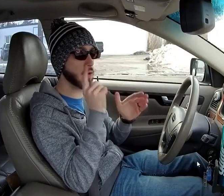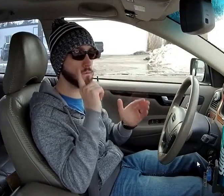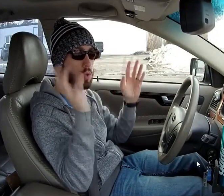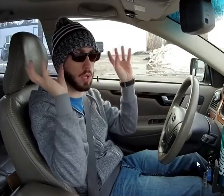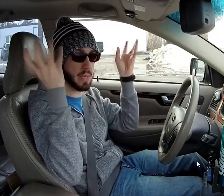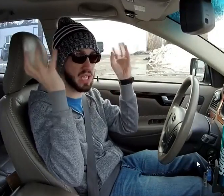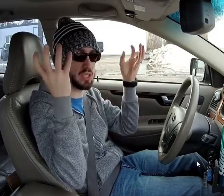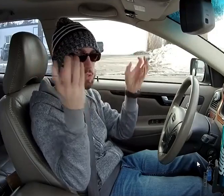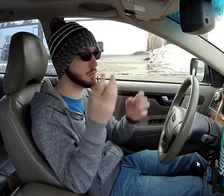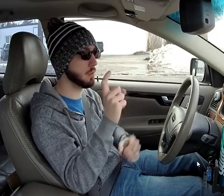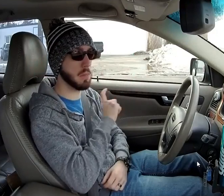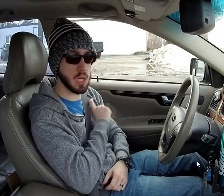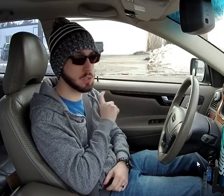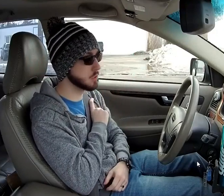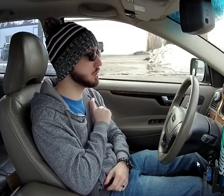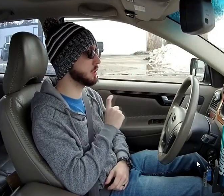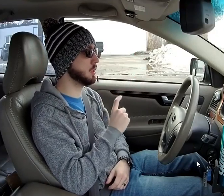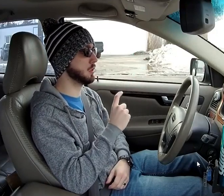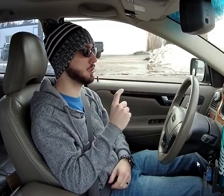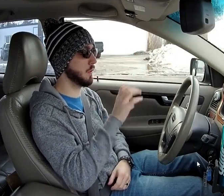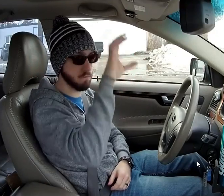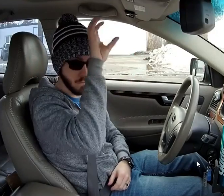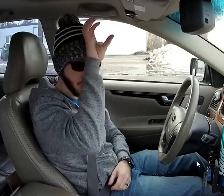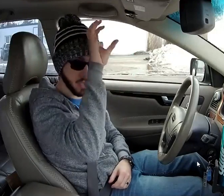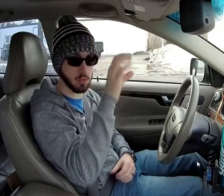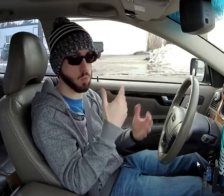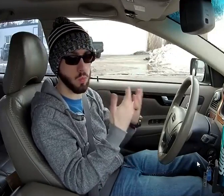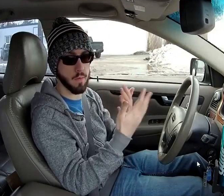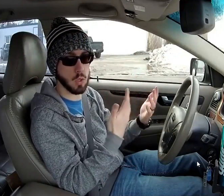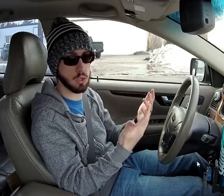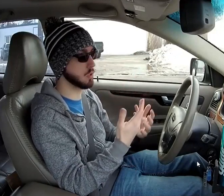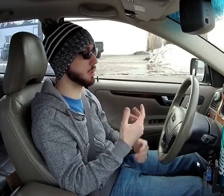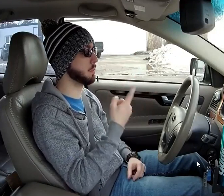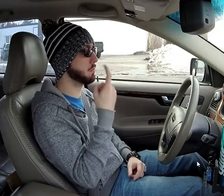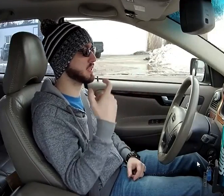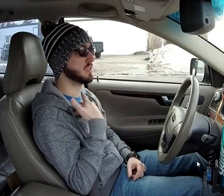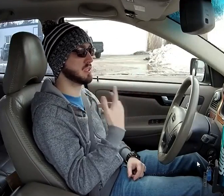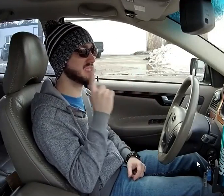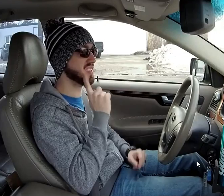You have to be able to pay attention. There's cops, firefighters,